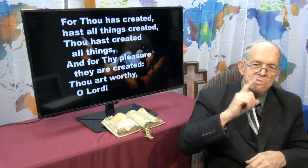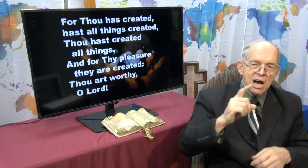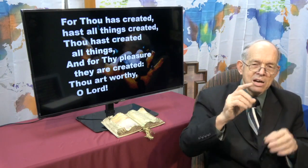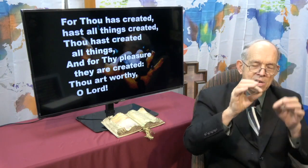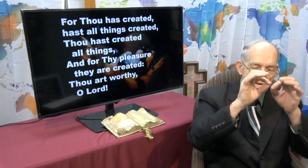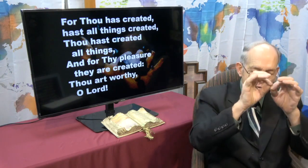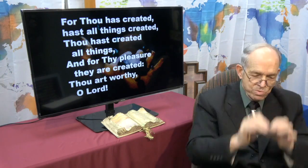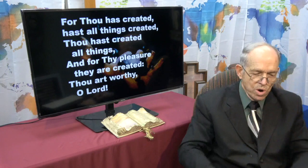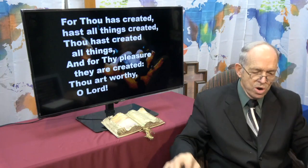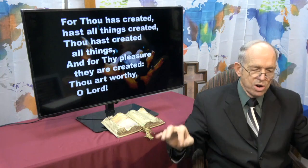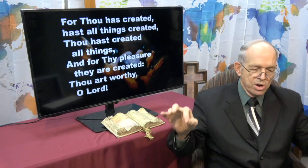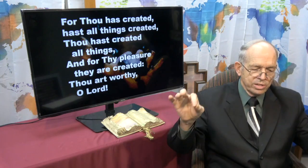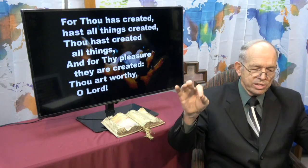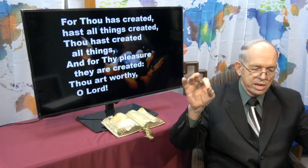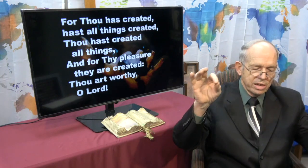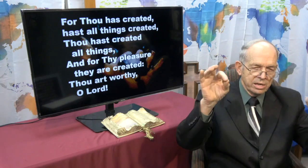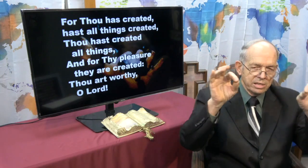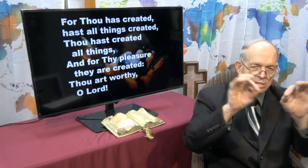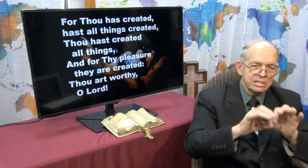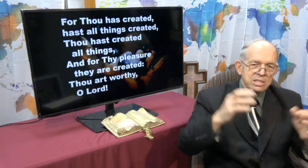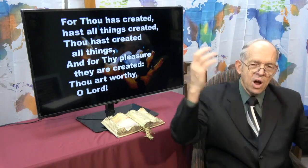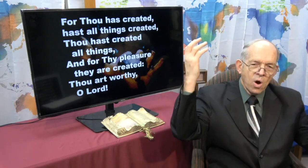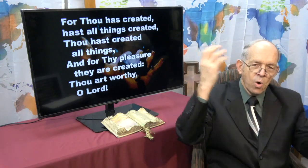art worthy.